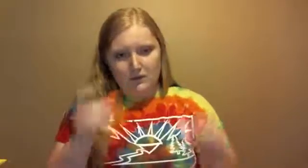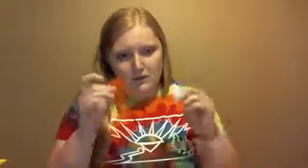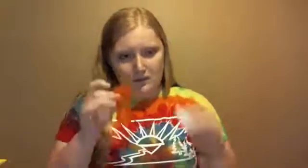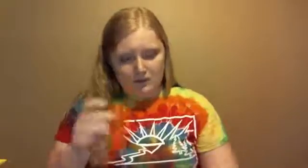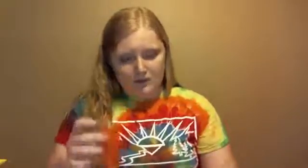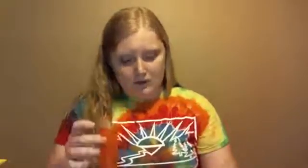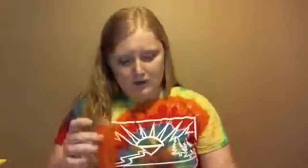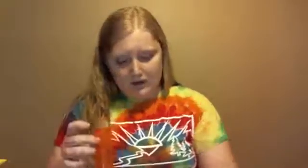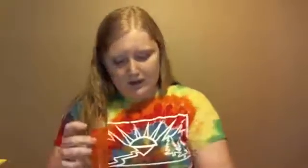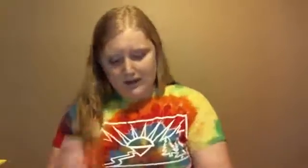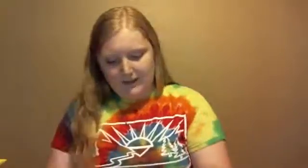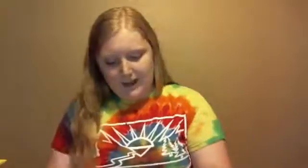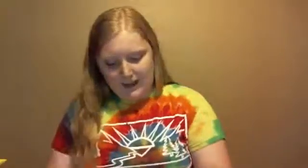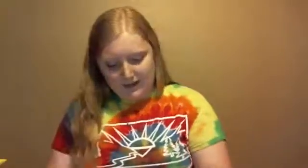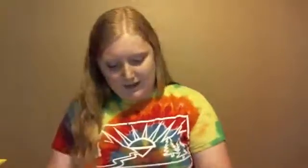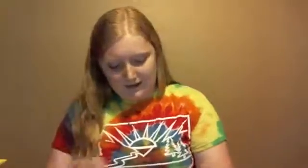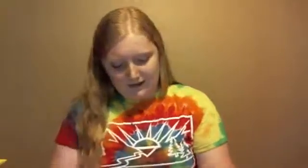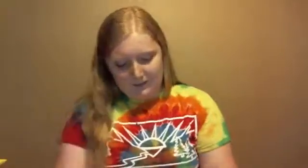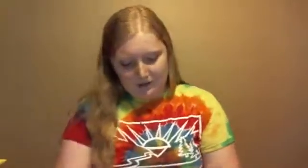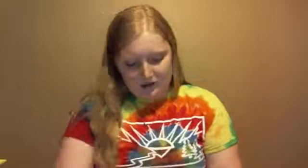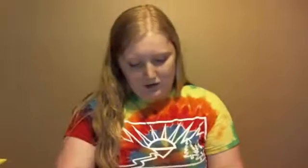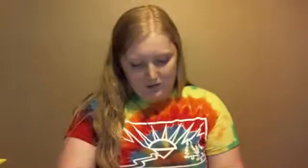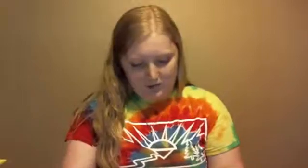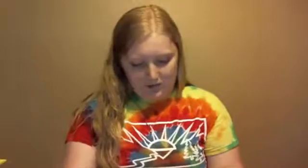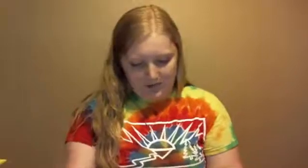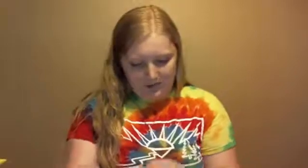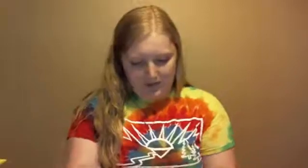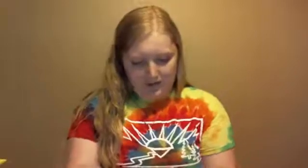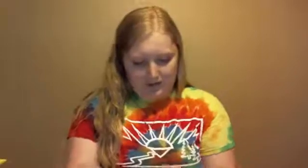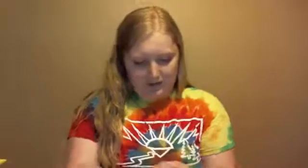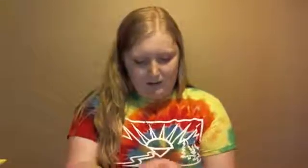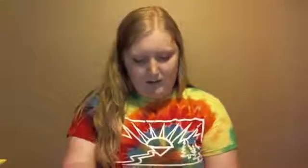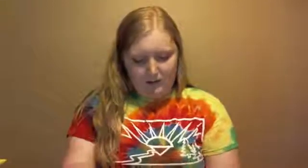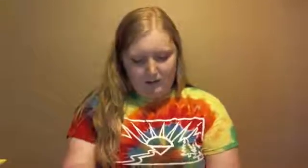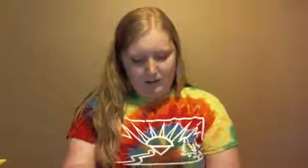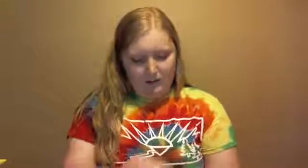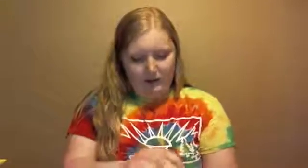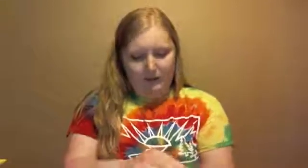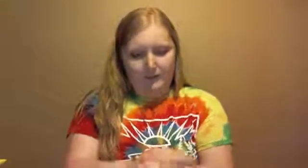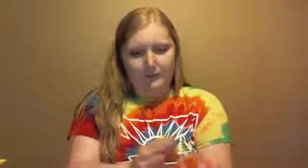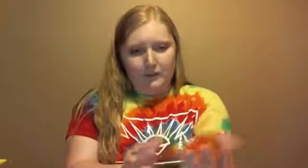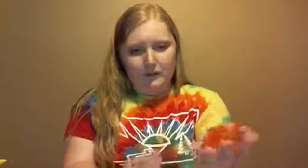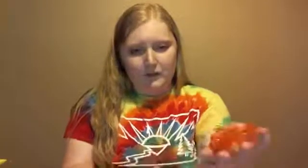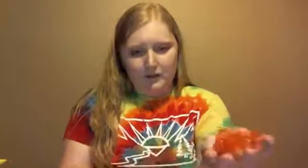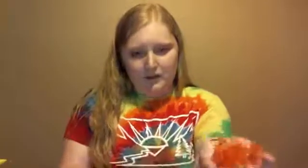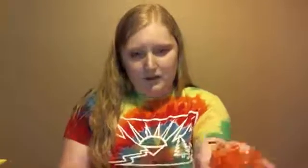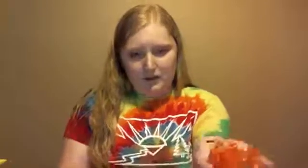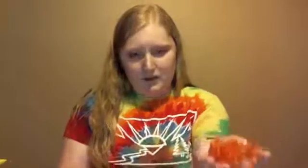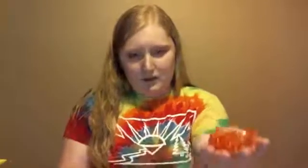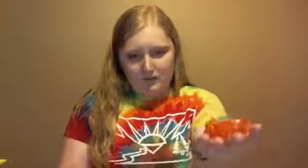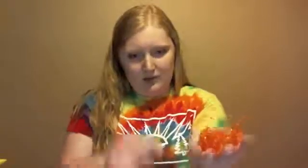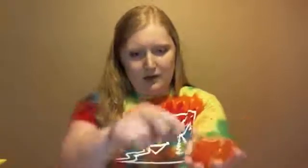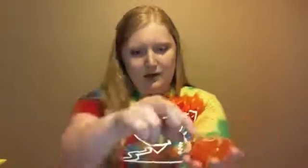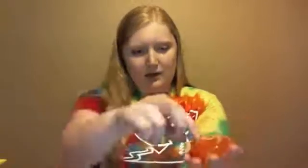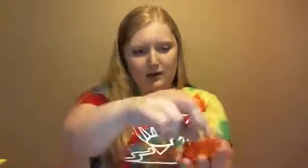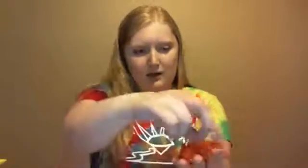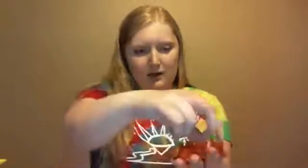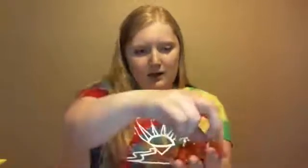So I'm just going to open it, and then let me show you what I have here to put in it. So these are a bunch of little